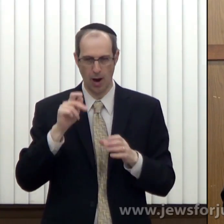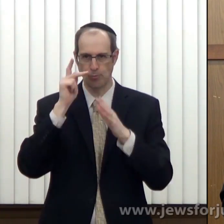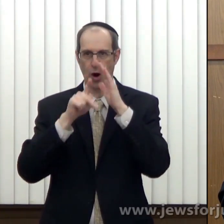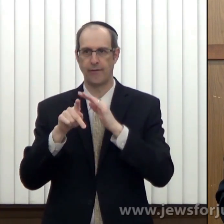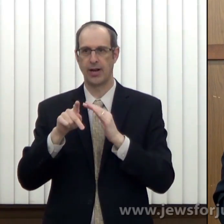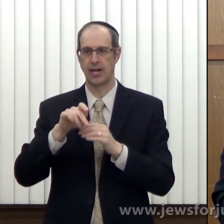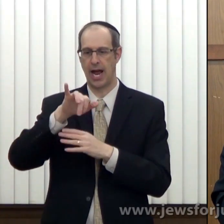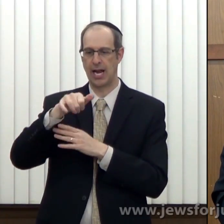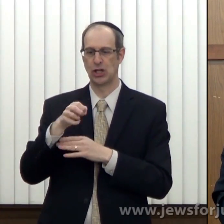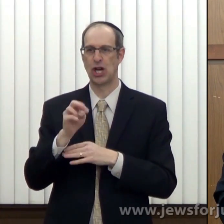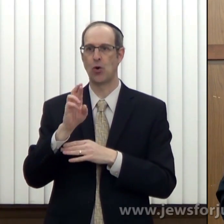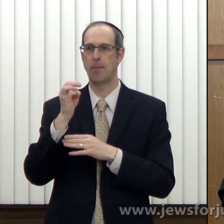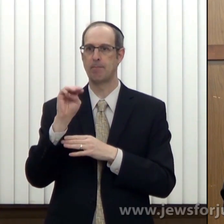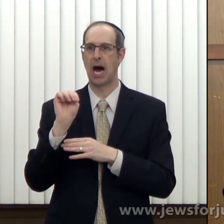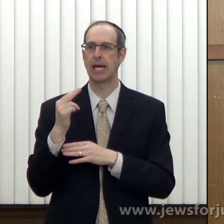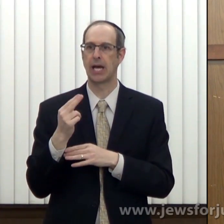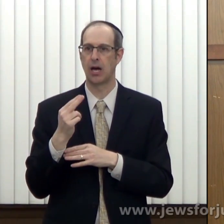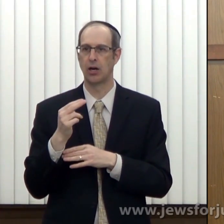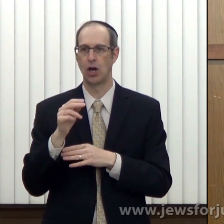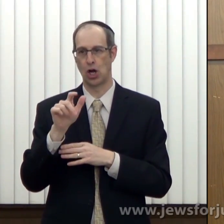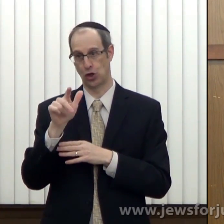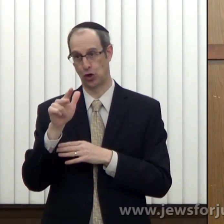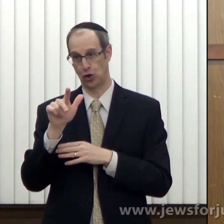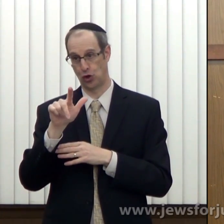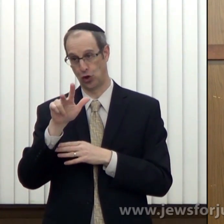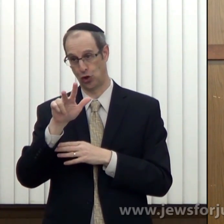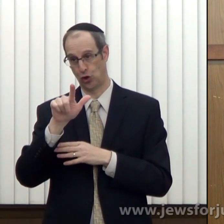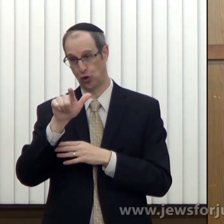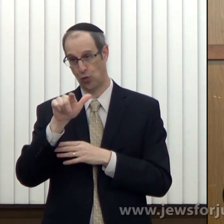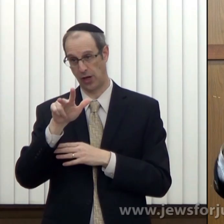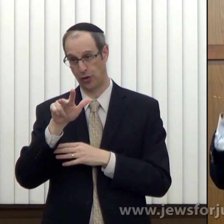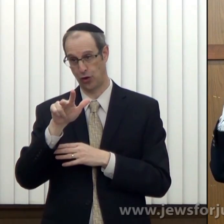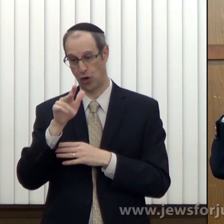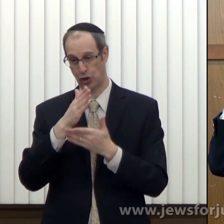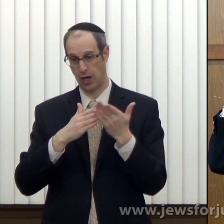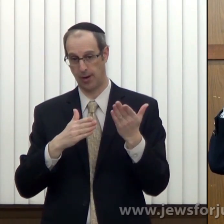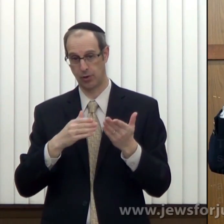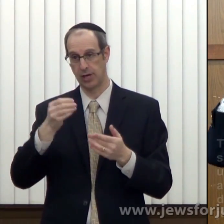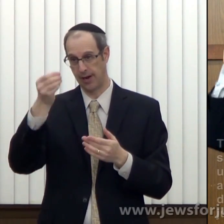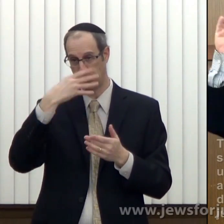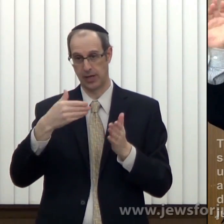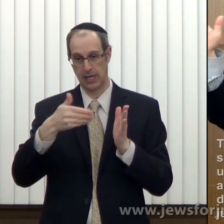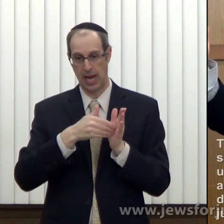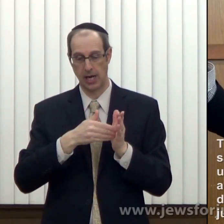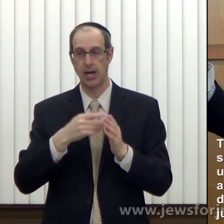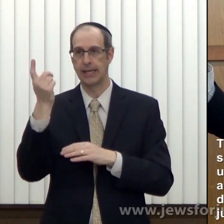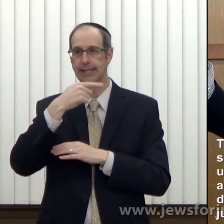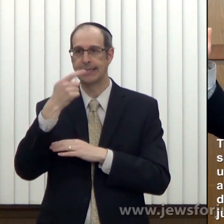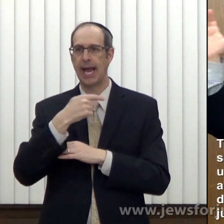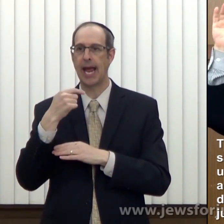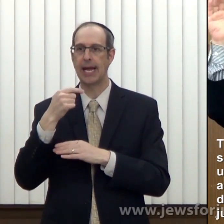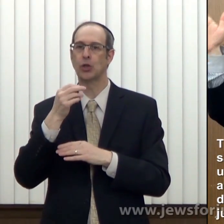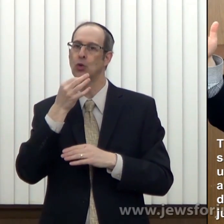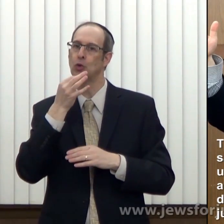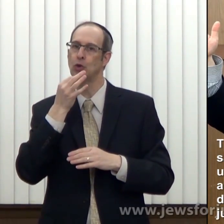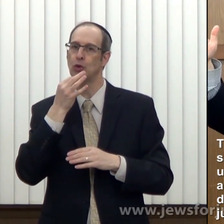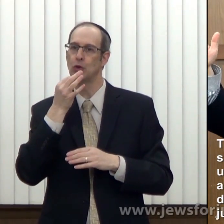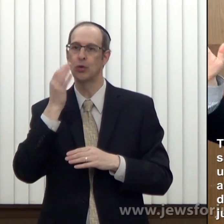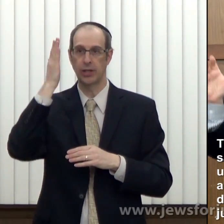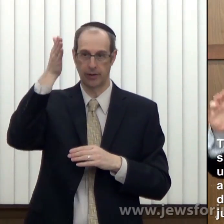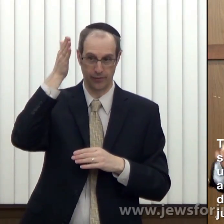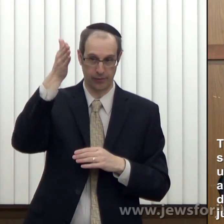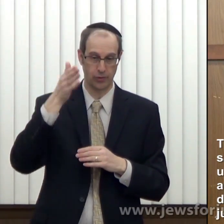Jeremiah, in his 23rd chapter, tells us again, the days are coming, he says. It's going to happen